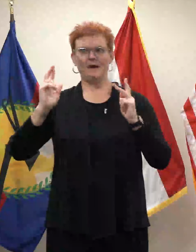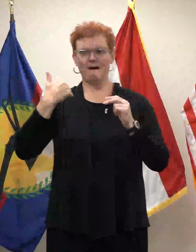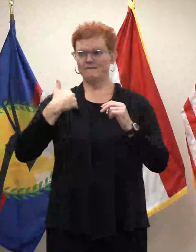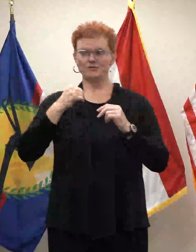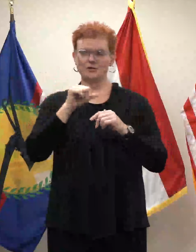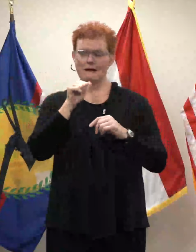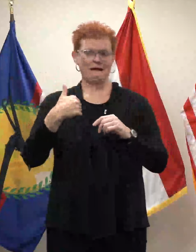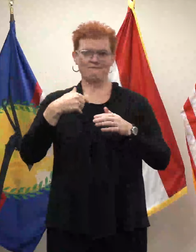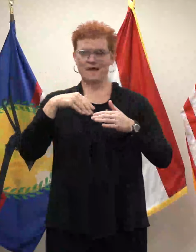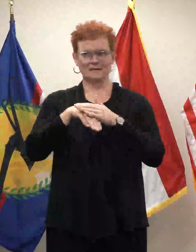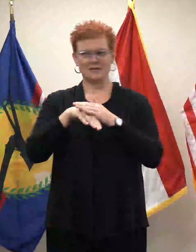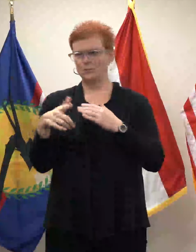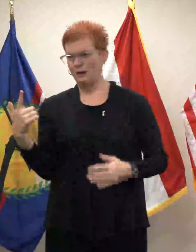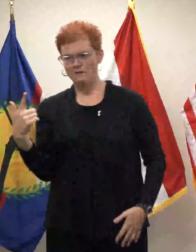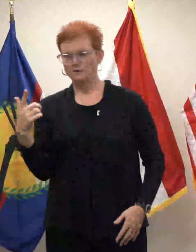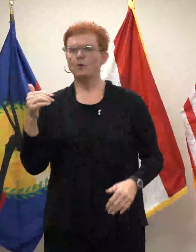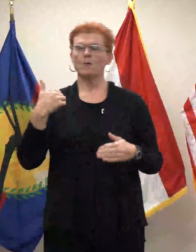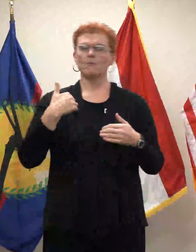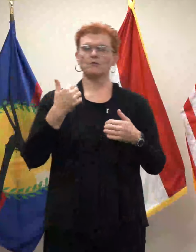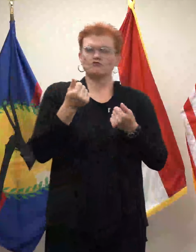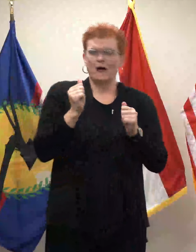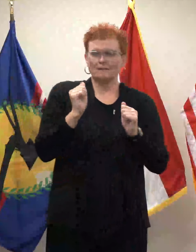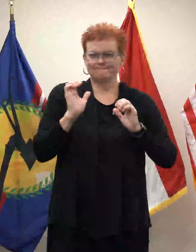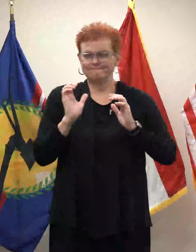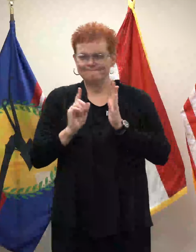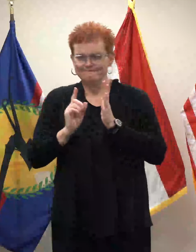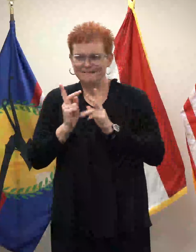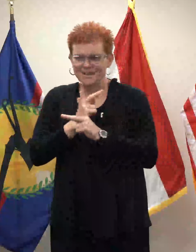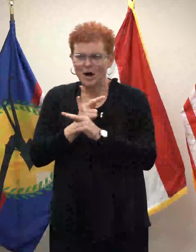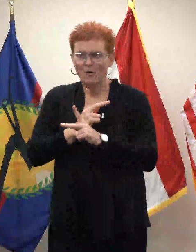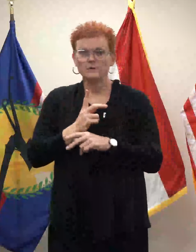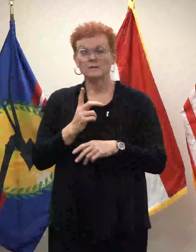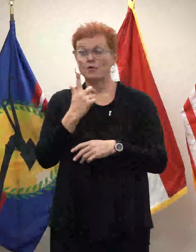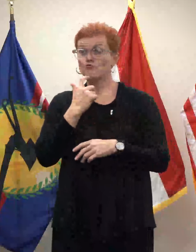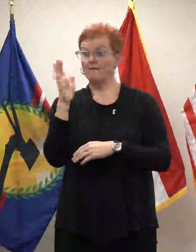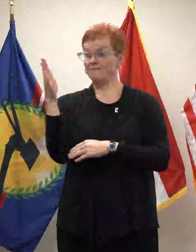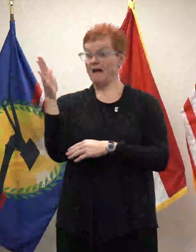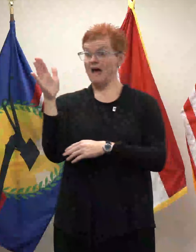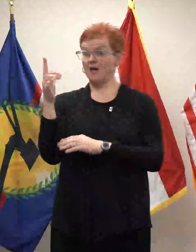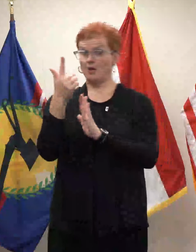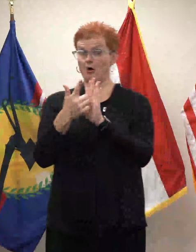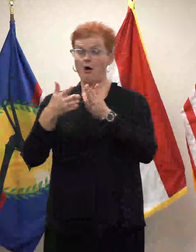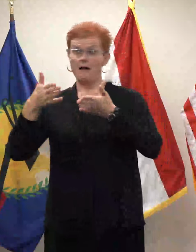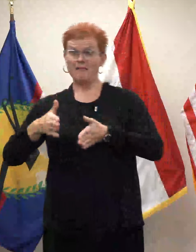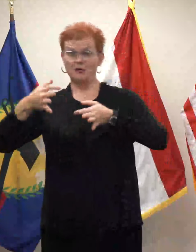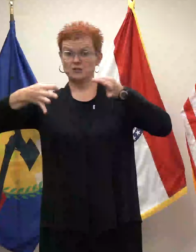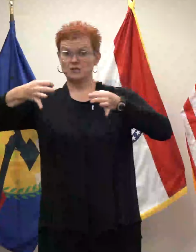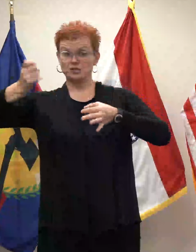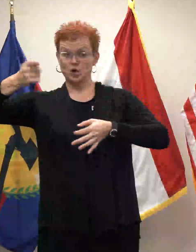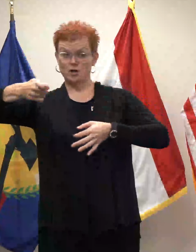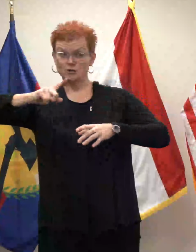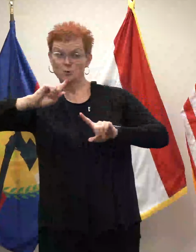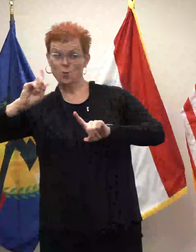have access to guns, and we try to find a pathway to remove them. A red flag law allows a judge to issue an